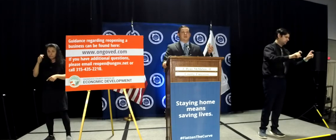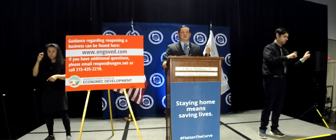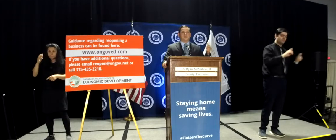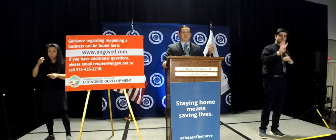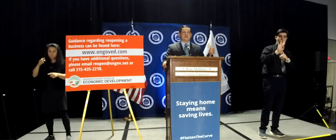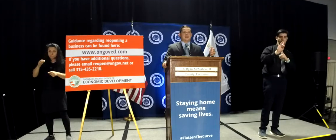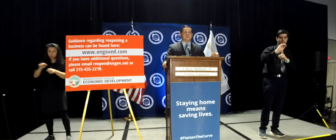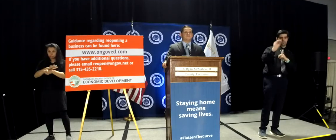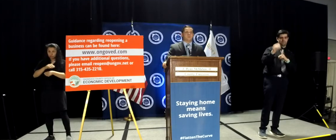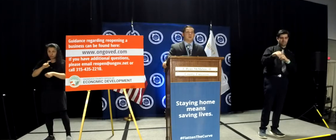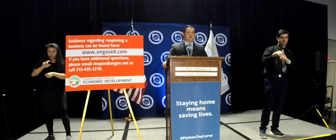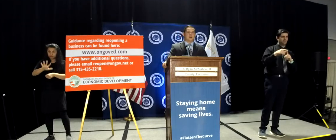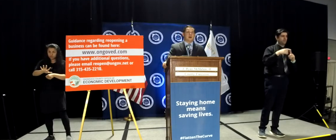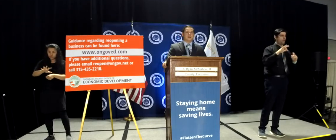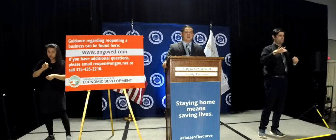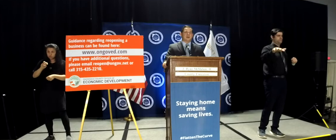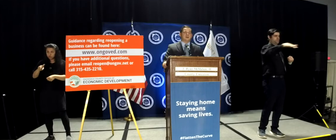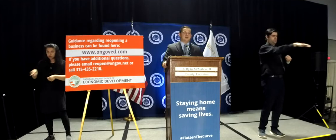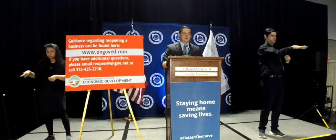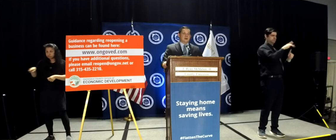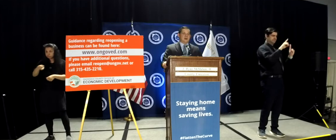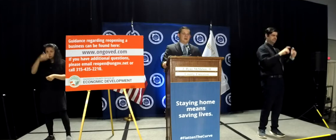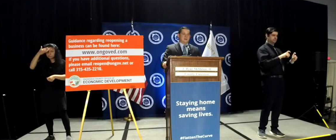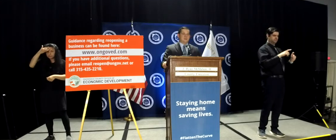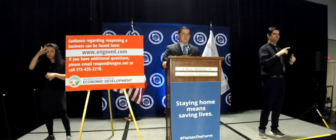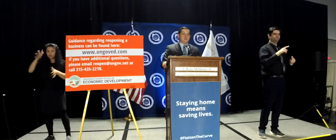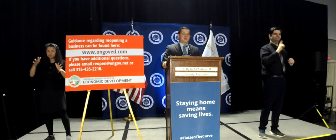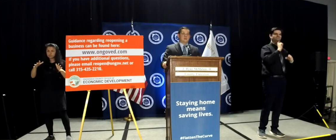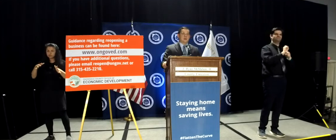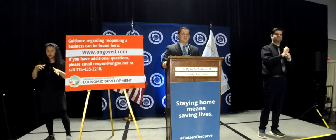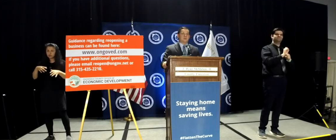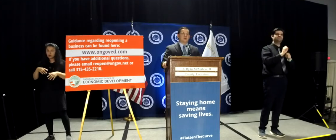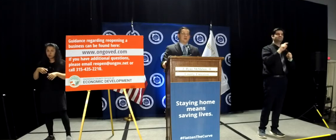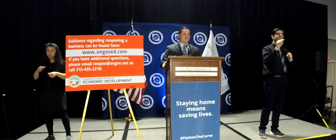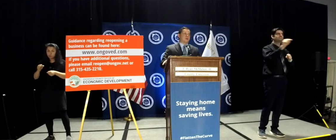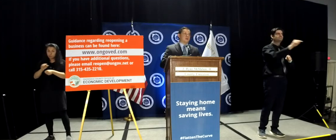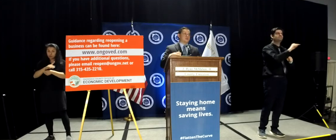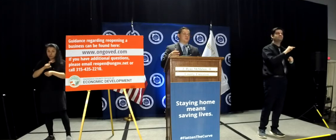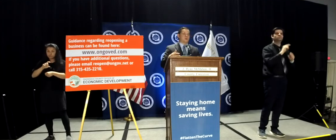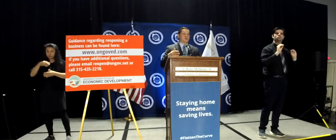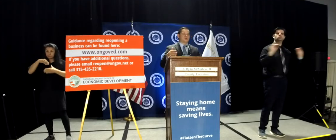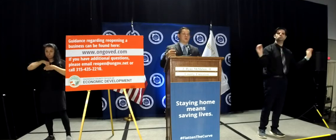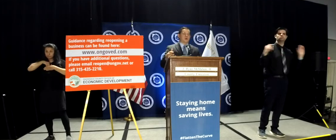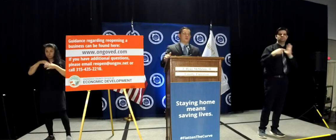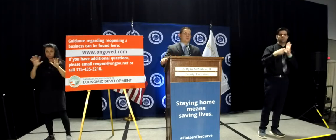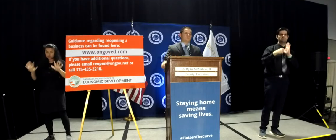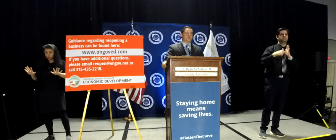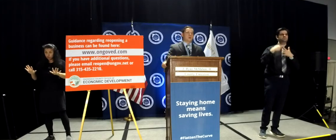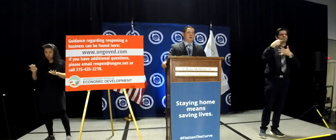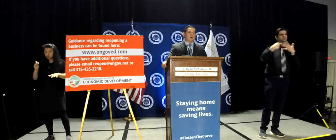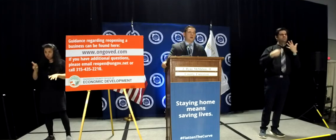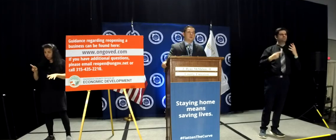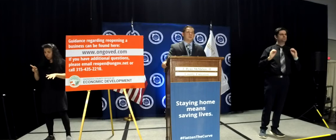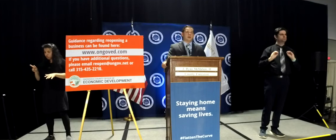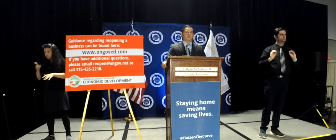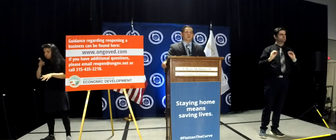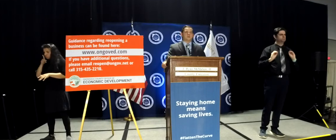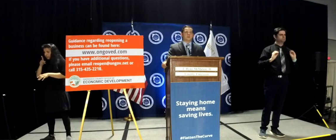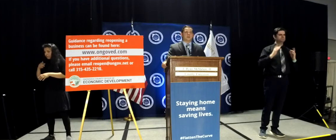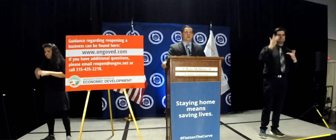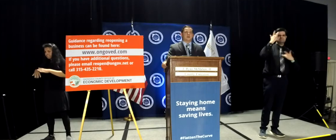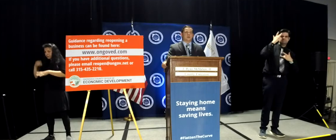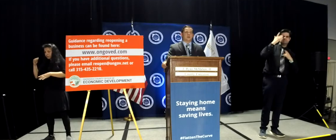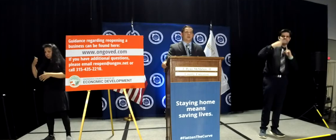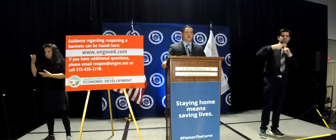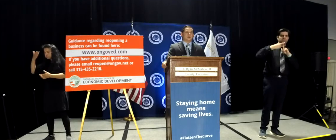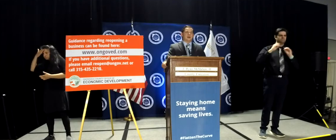just curious going to get a test. And that means that people have had various exposures to COVID. The medical